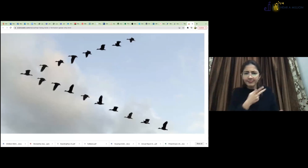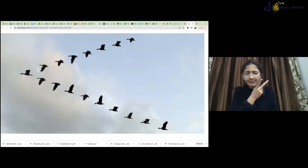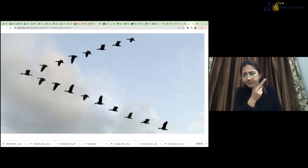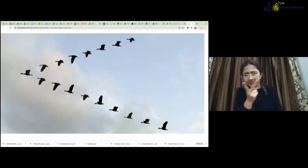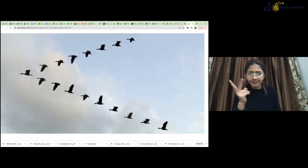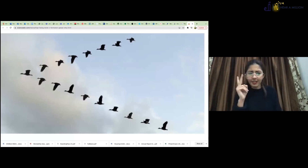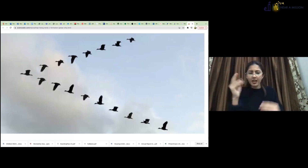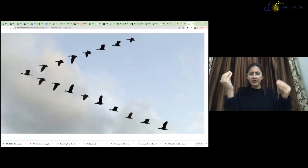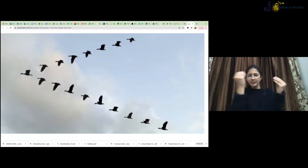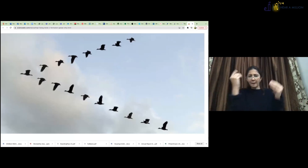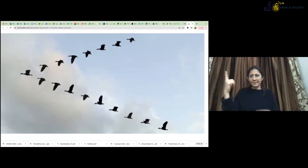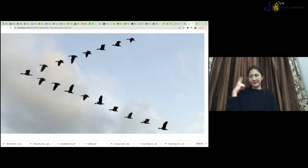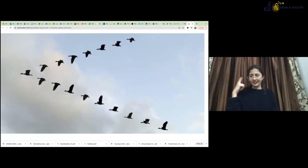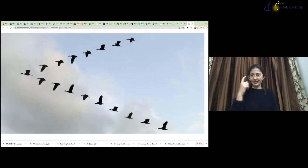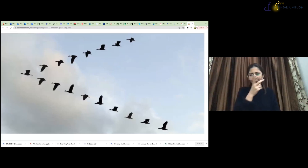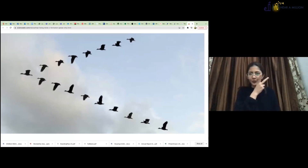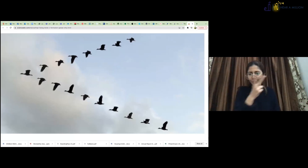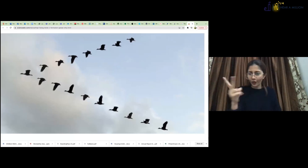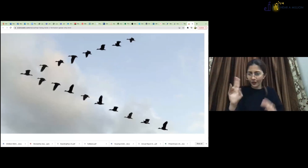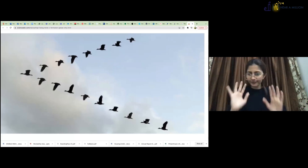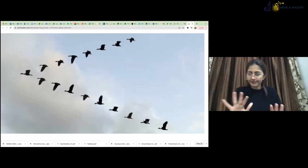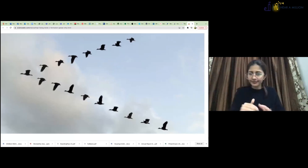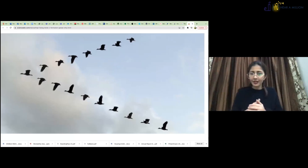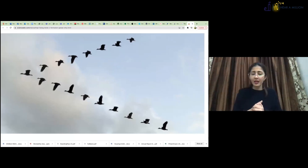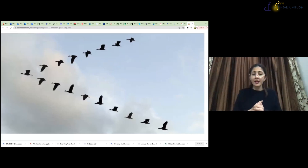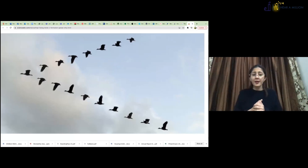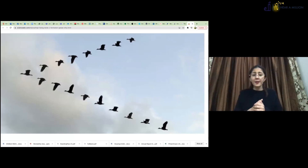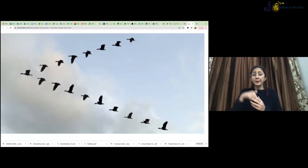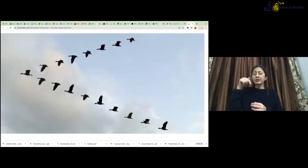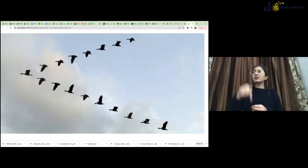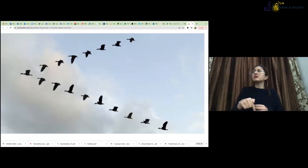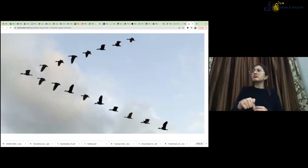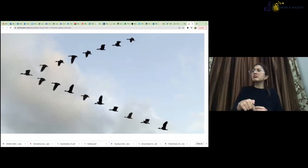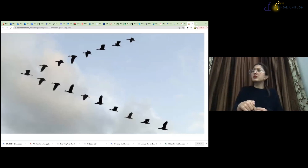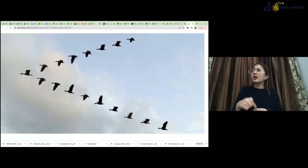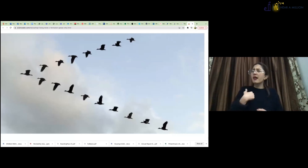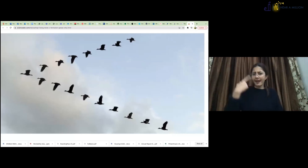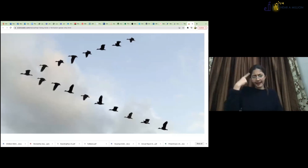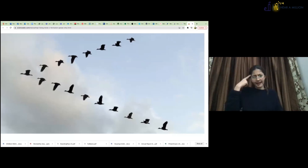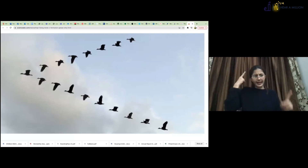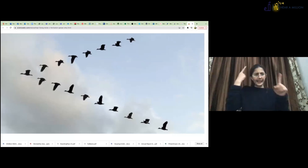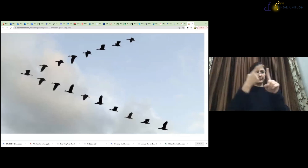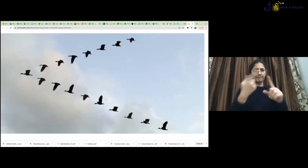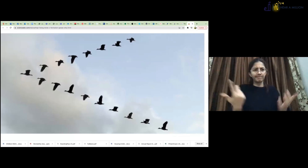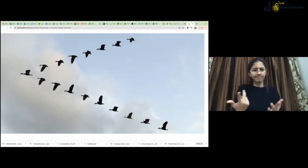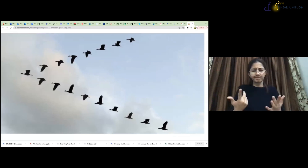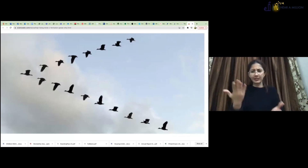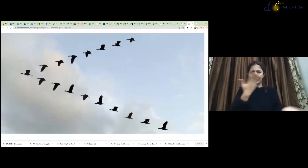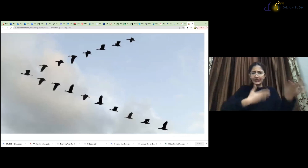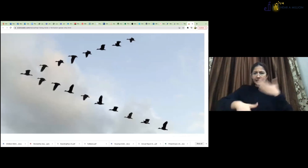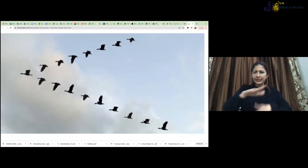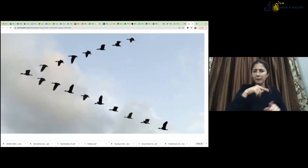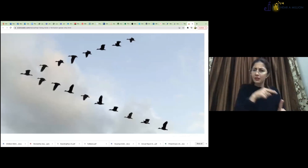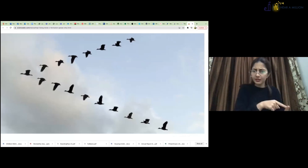of the leaders, but in order for this cause of disability to go longer,